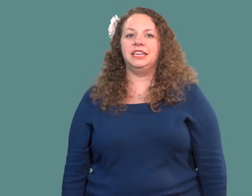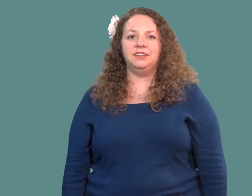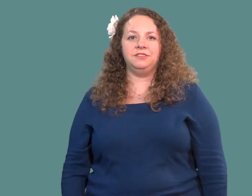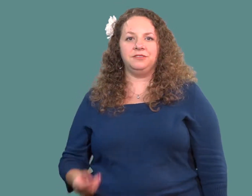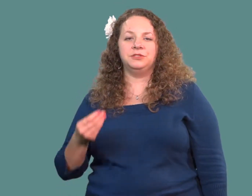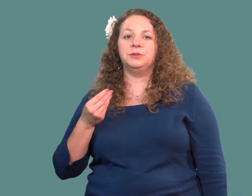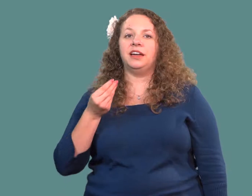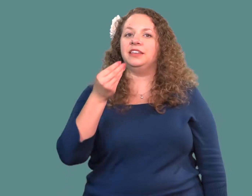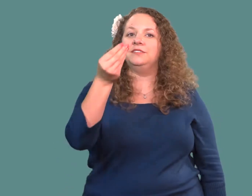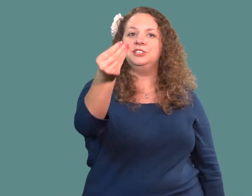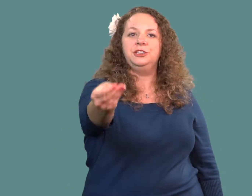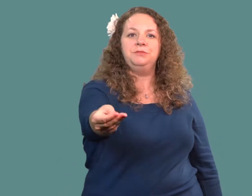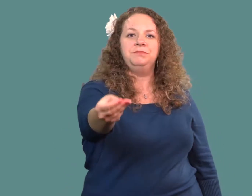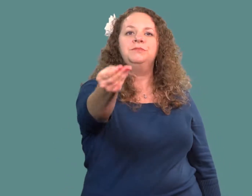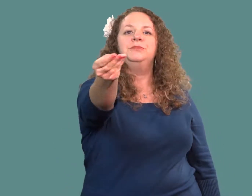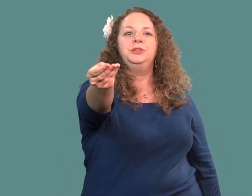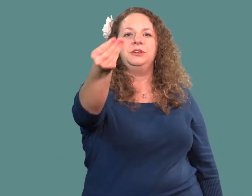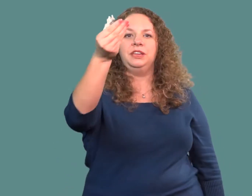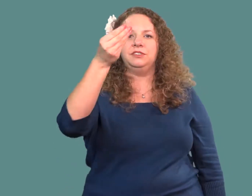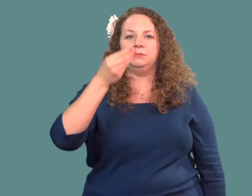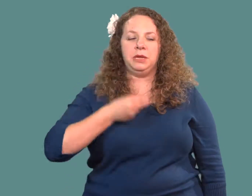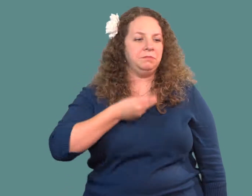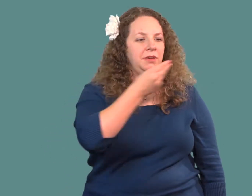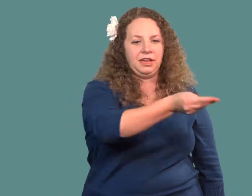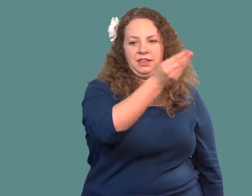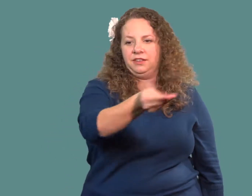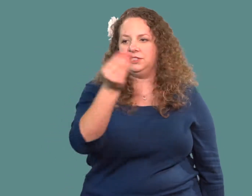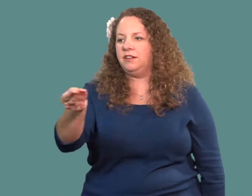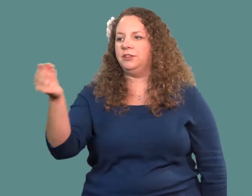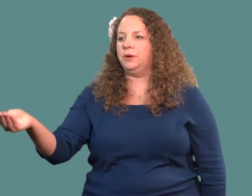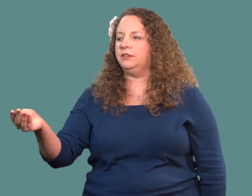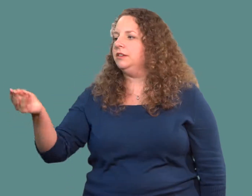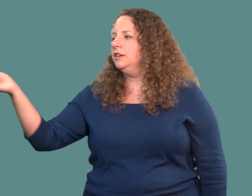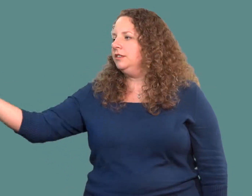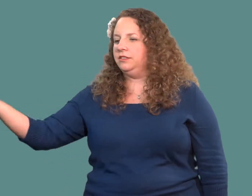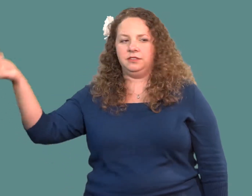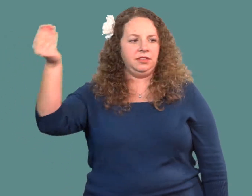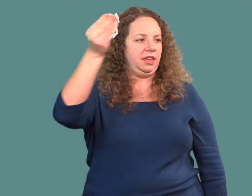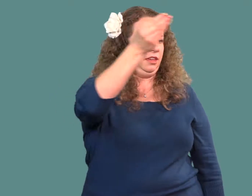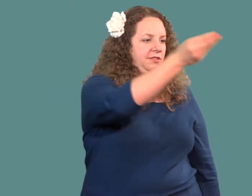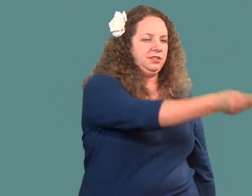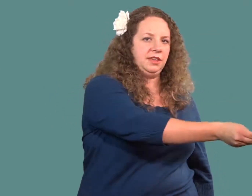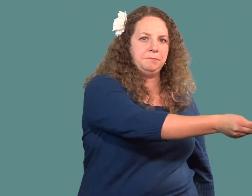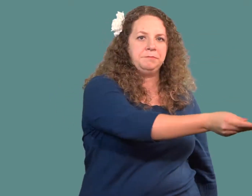Give, so I can give to you, you can give it to me, I can give to everyone, they can give it to them.